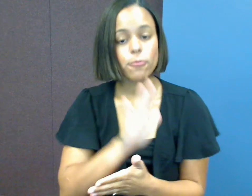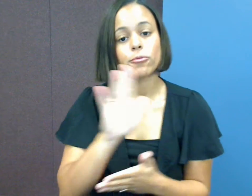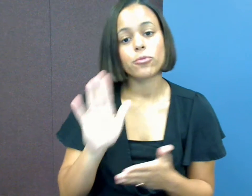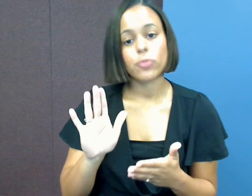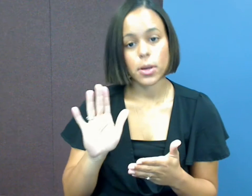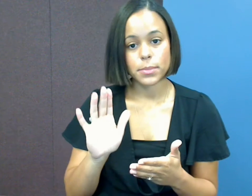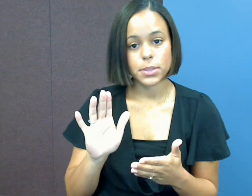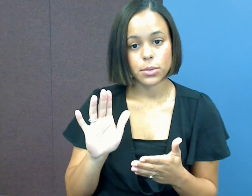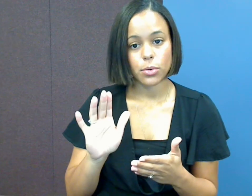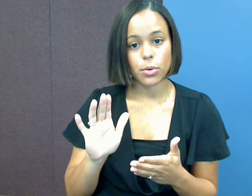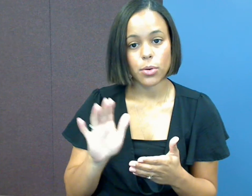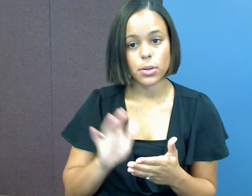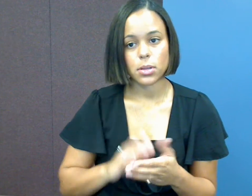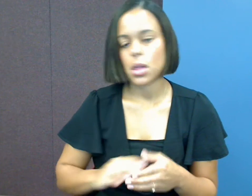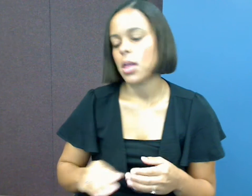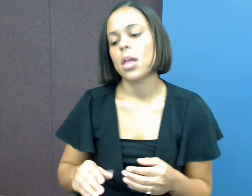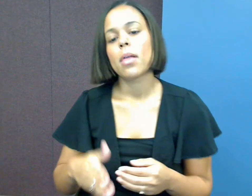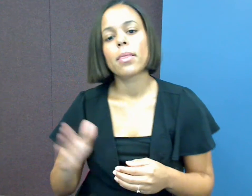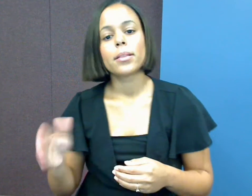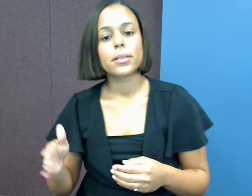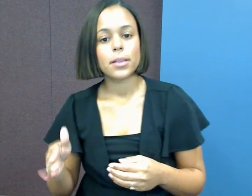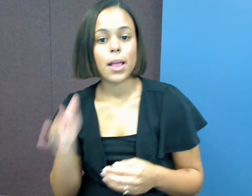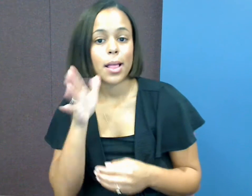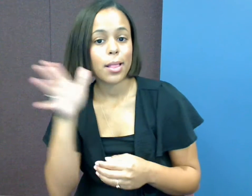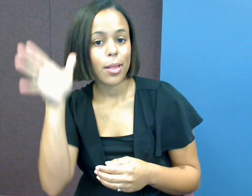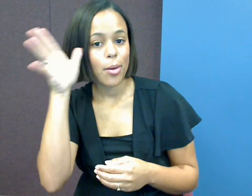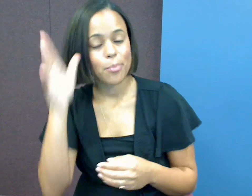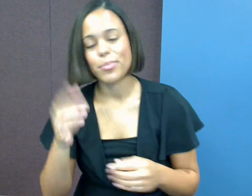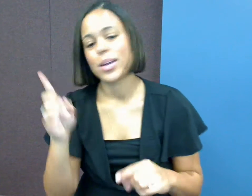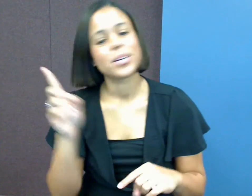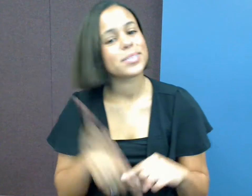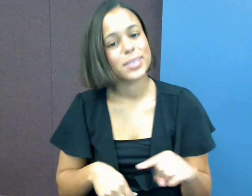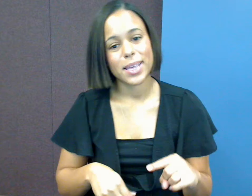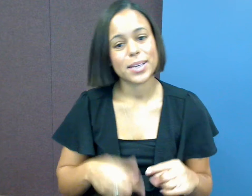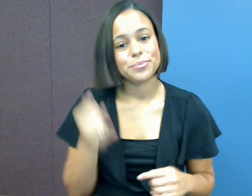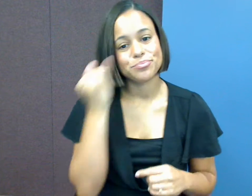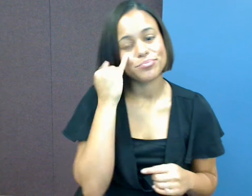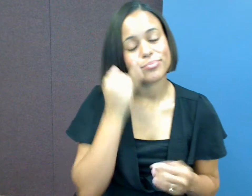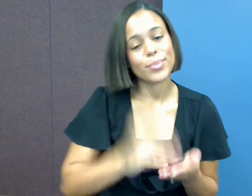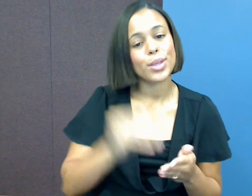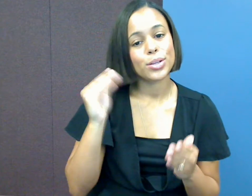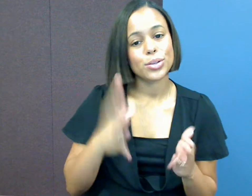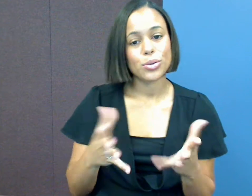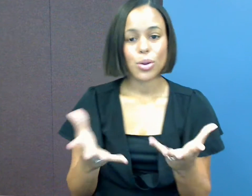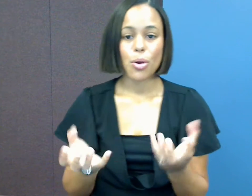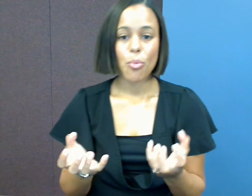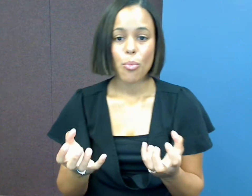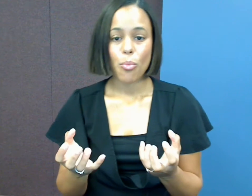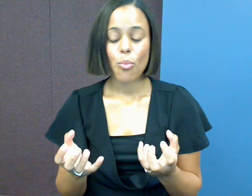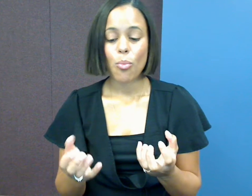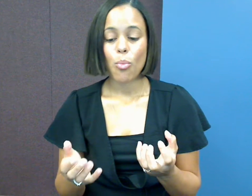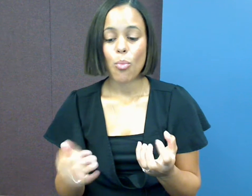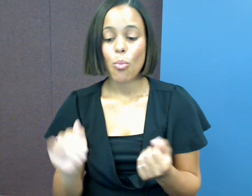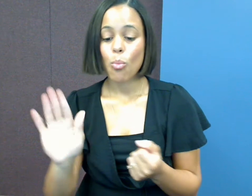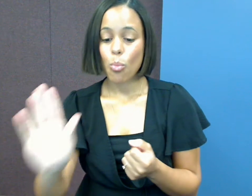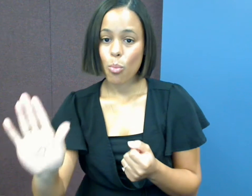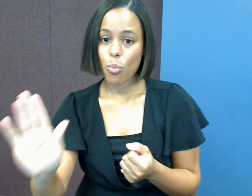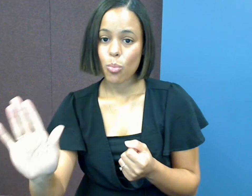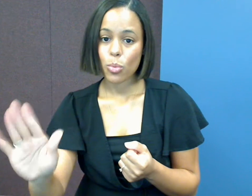or daughter has taken responsibility to keep their record private, and I'm not able to share that. And then I put that back onto the